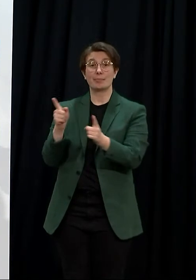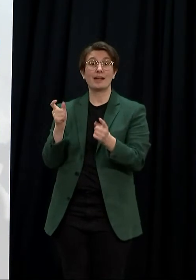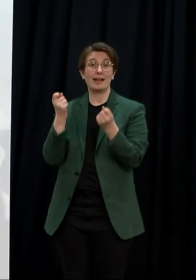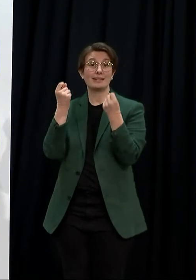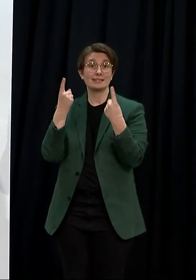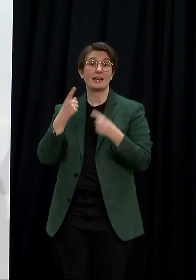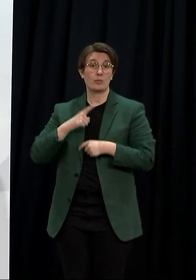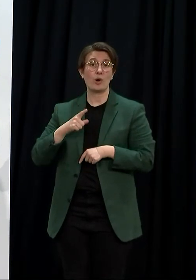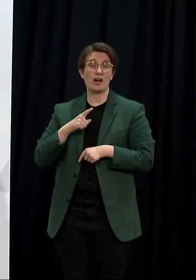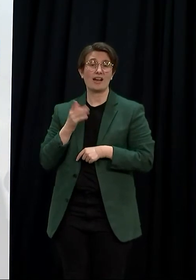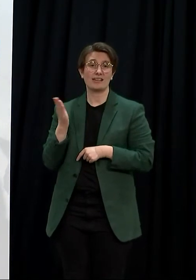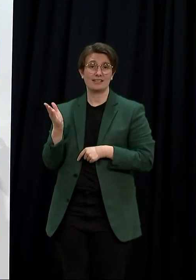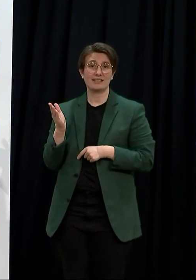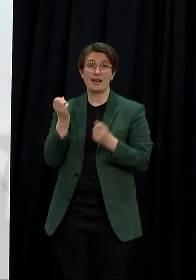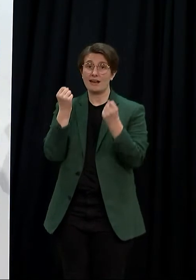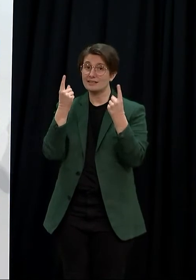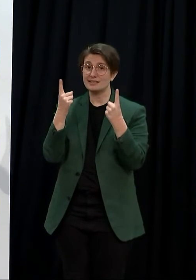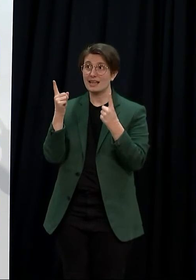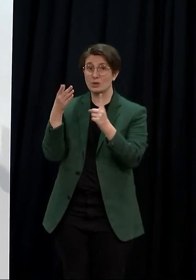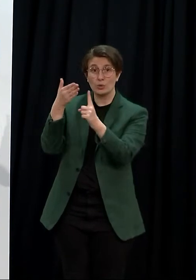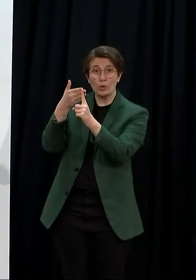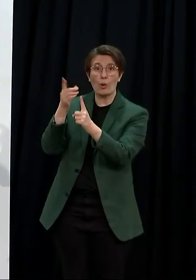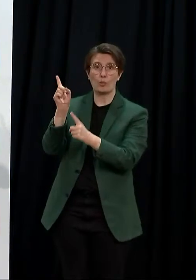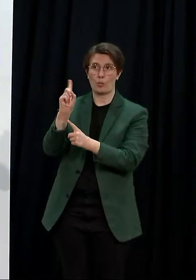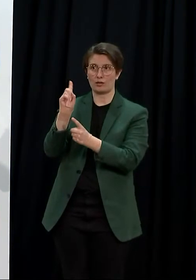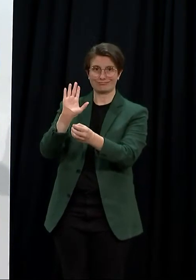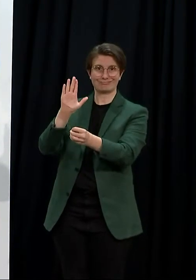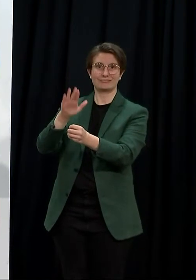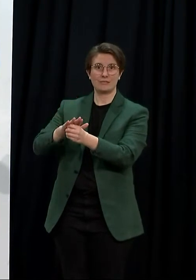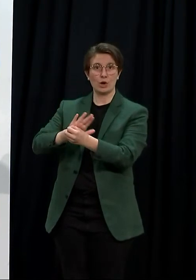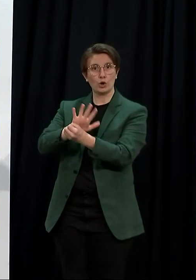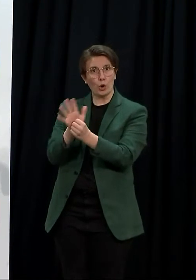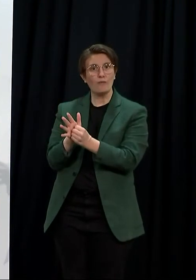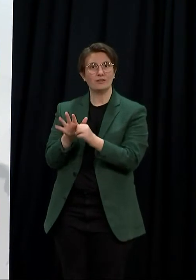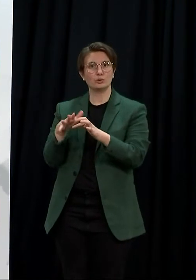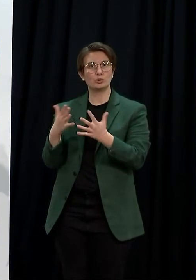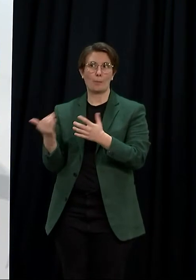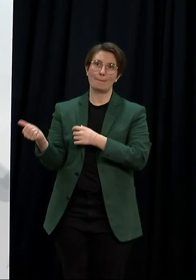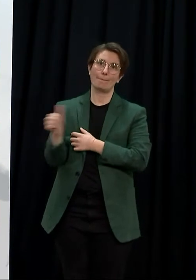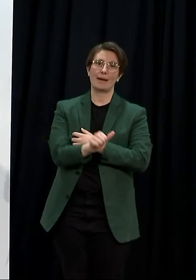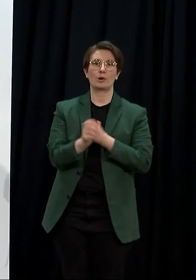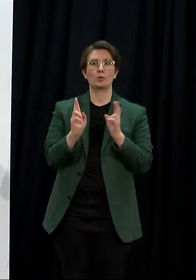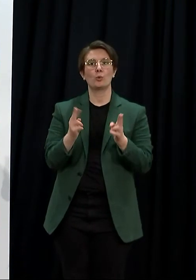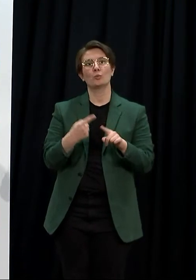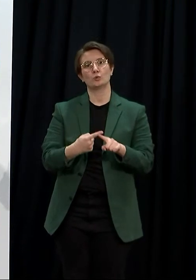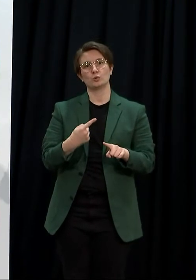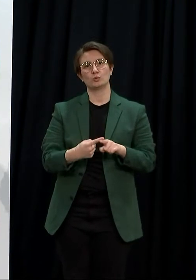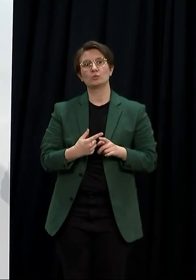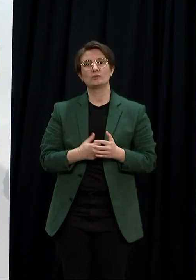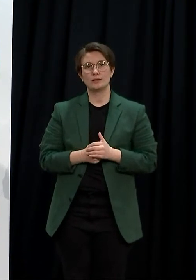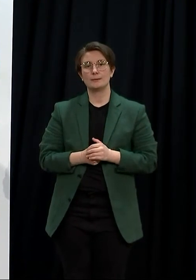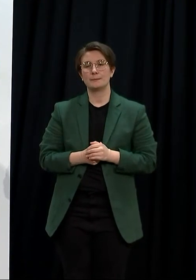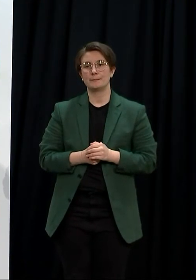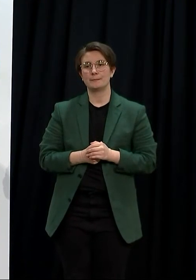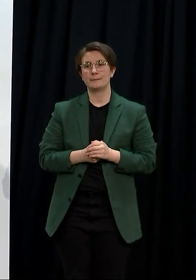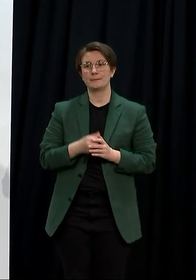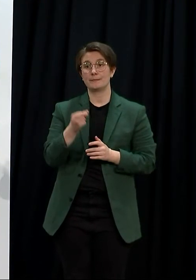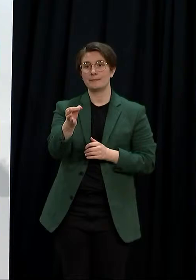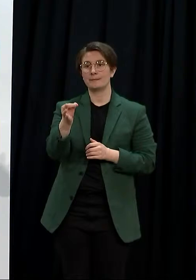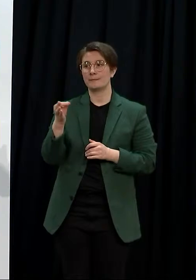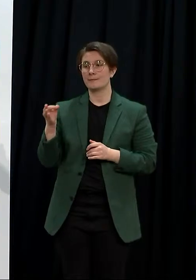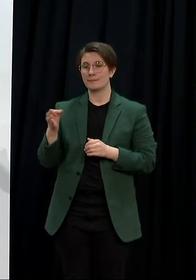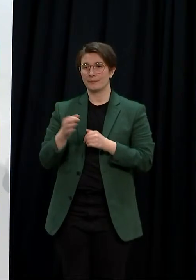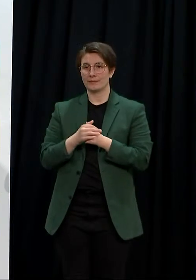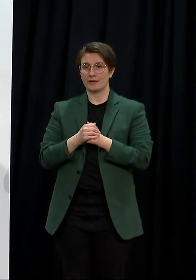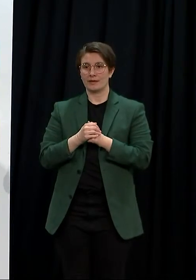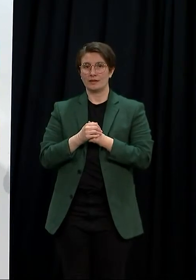it's happening and what the goal is. And this week you spoke about the additional rules on boundary between